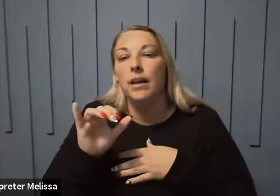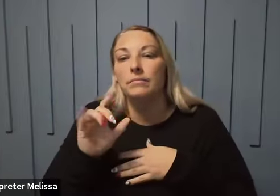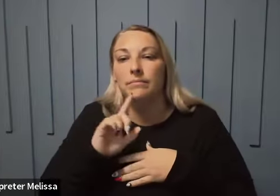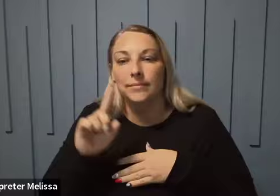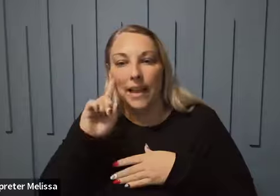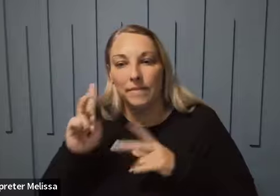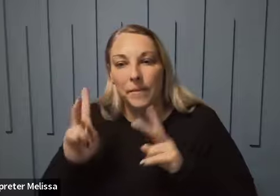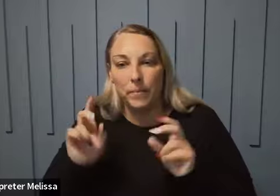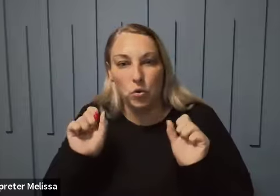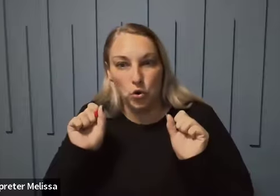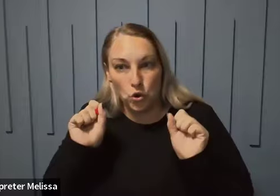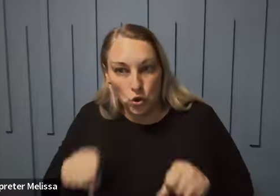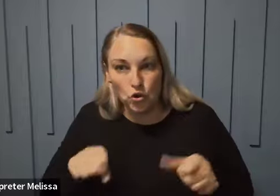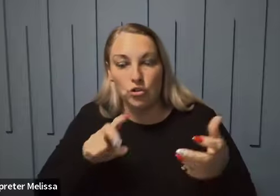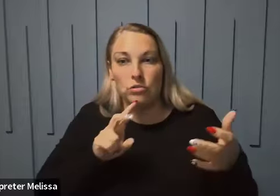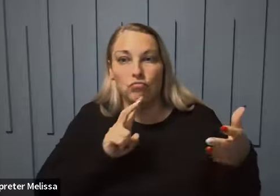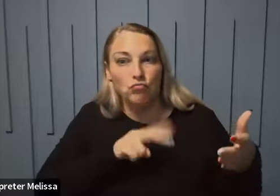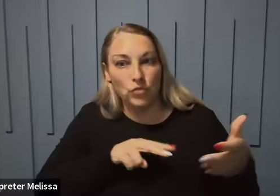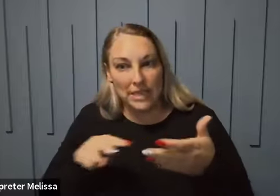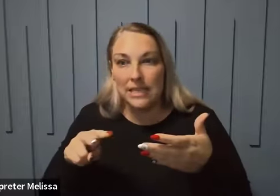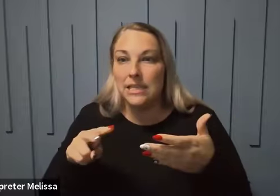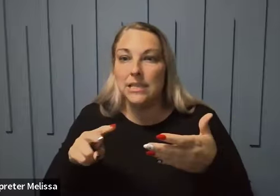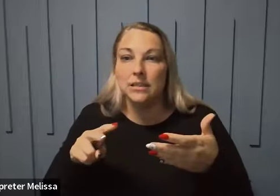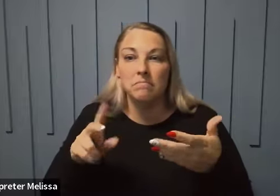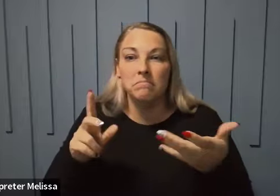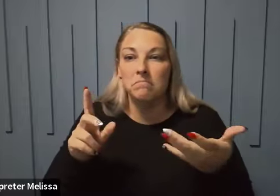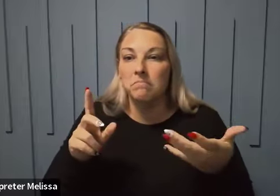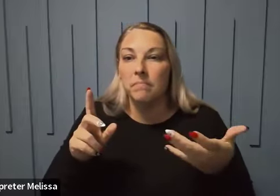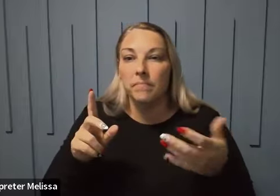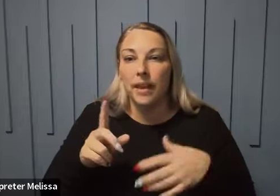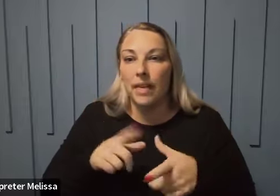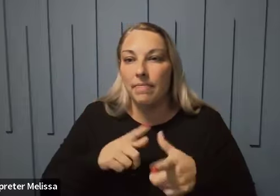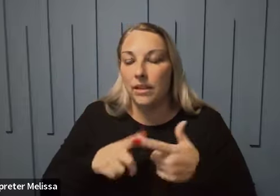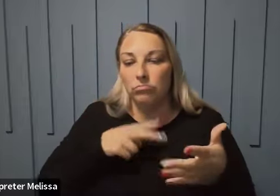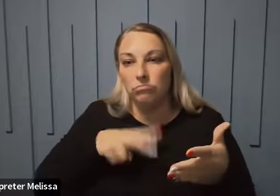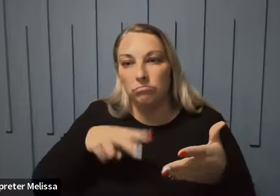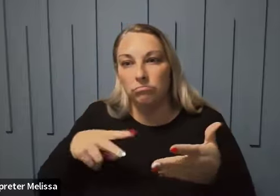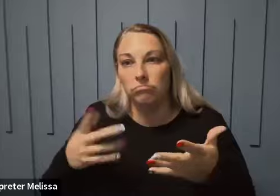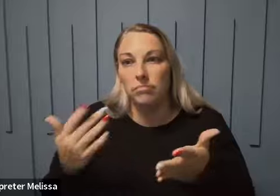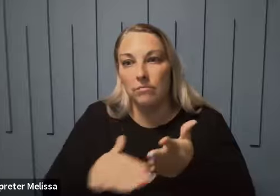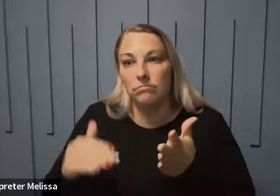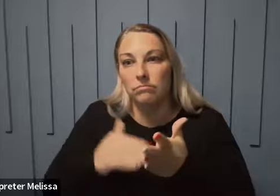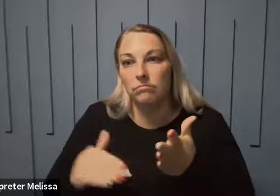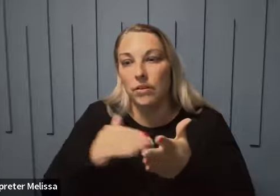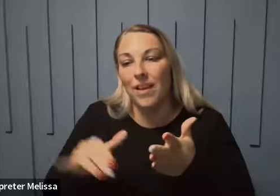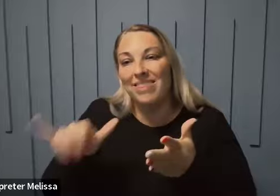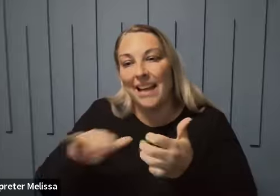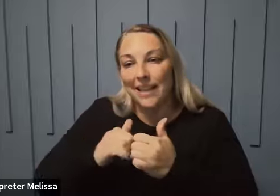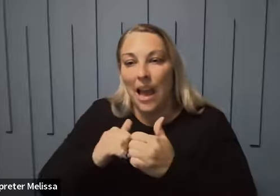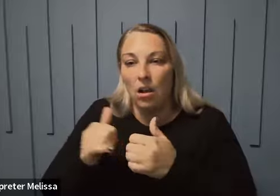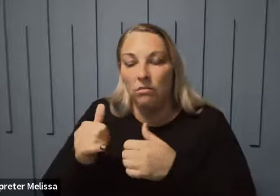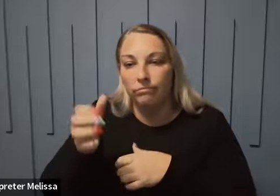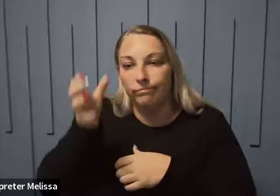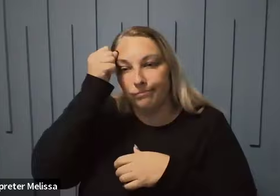window to the world. So they were just able to read, and then that's how a lot of reading is what taught them how to be good